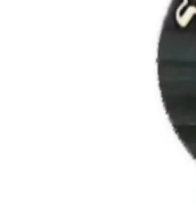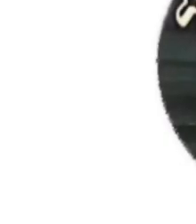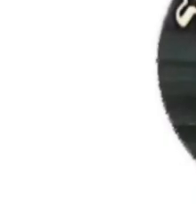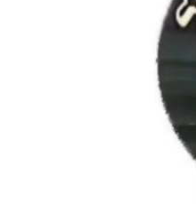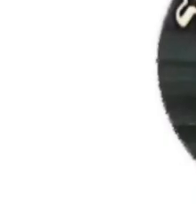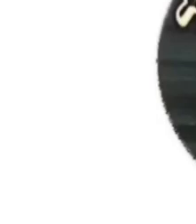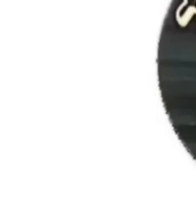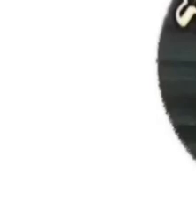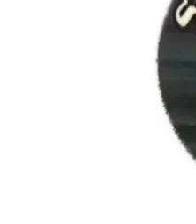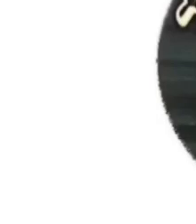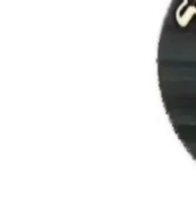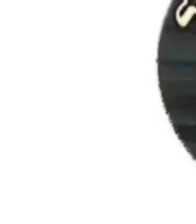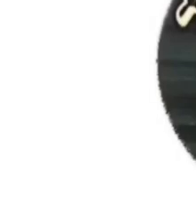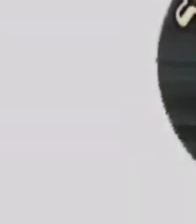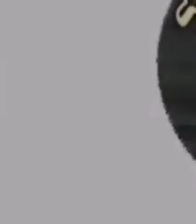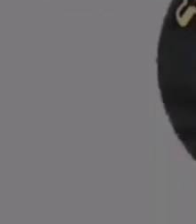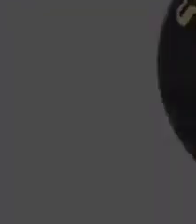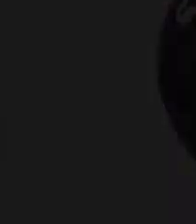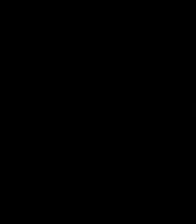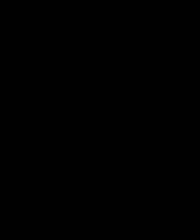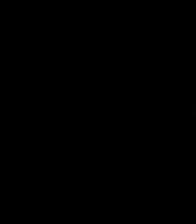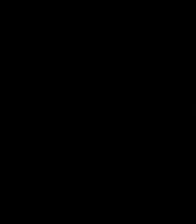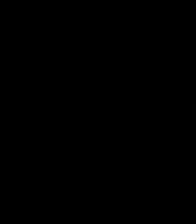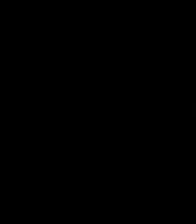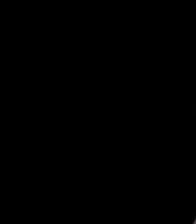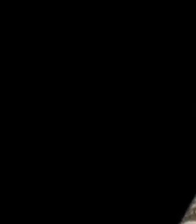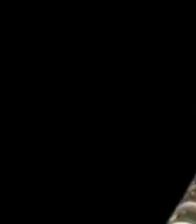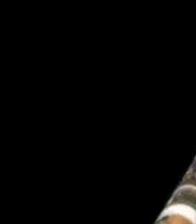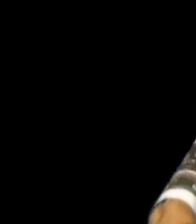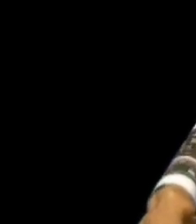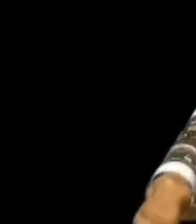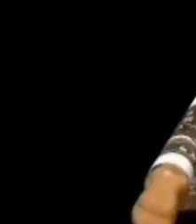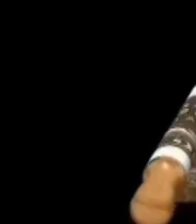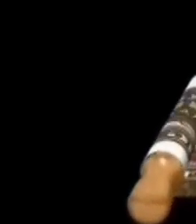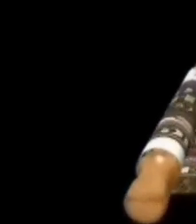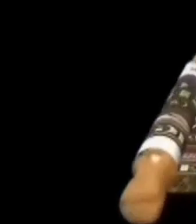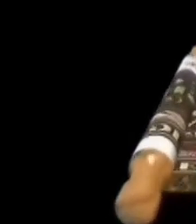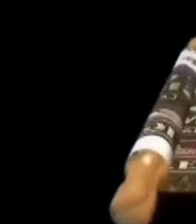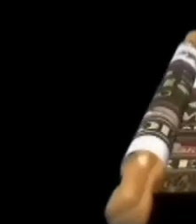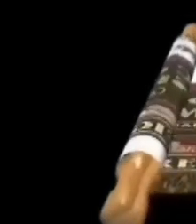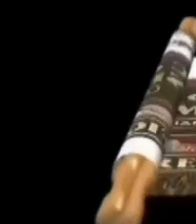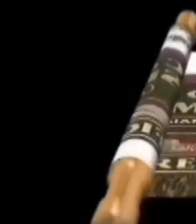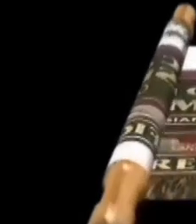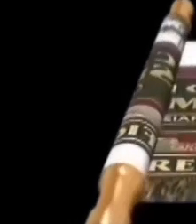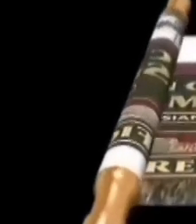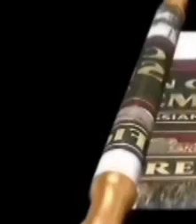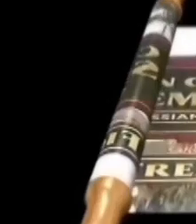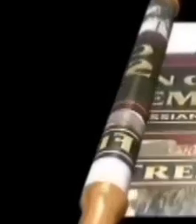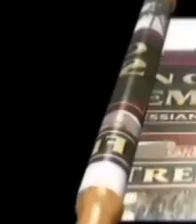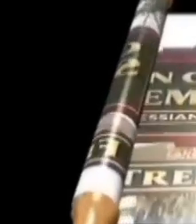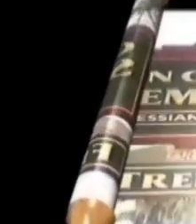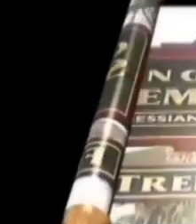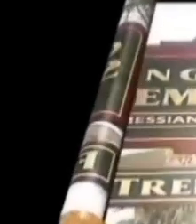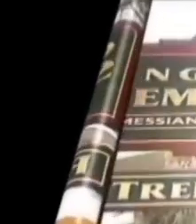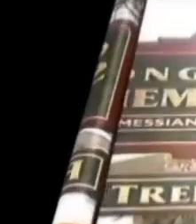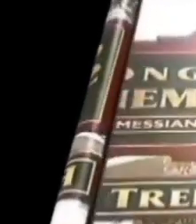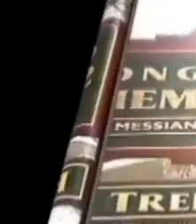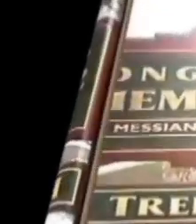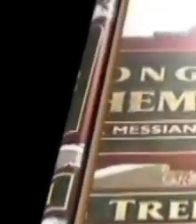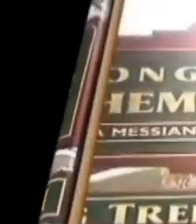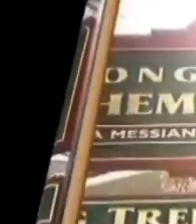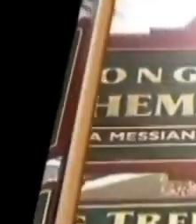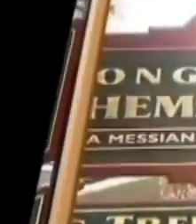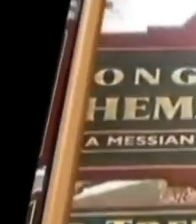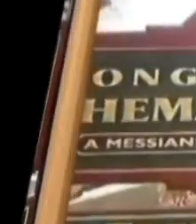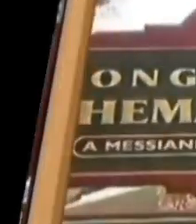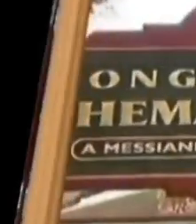Shema Yisrael is a Messianic Jewish congregation in Rochester, New York. Be sure to get out your Bible and notebook and follow along with this week's